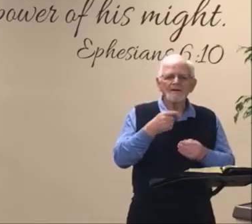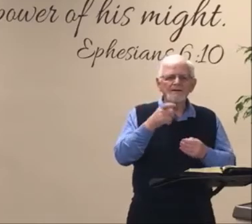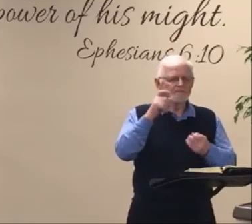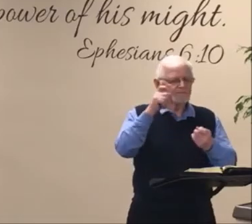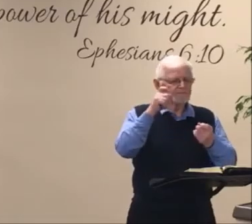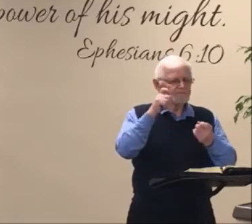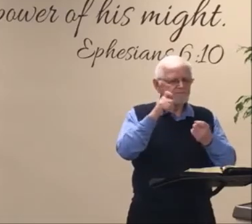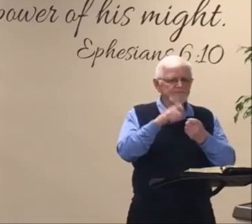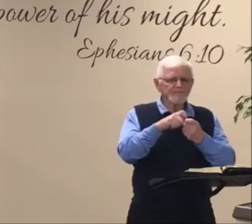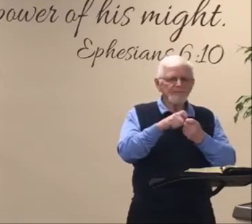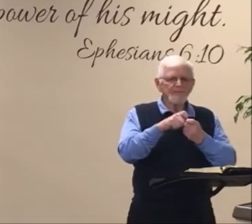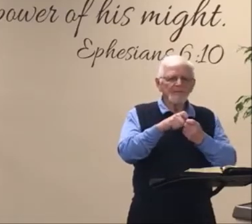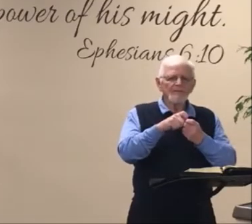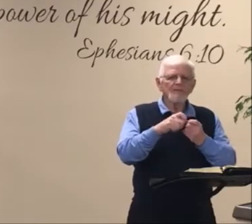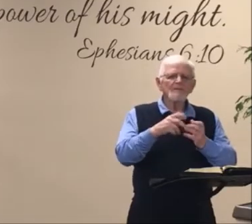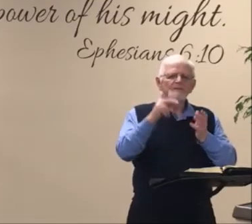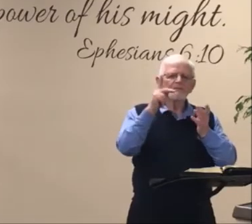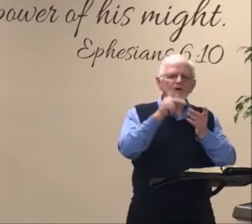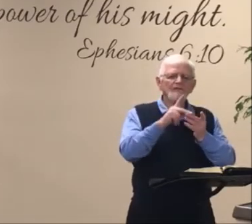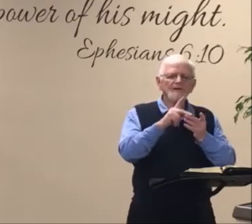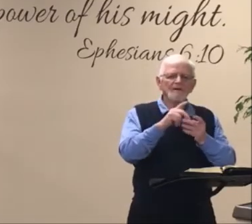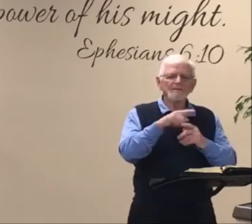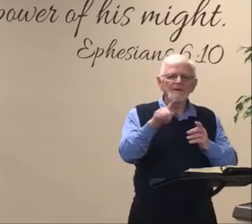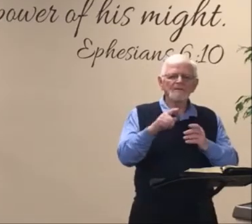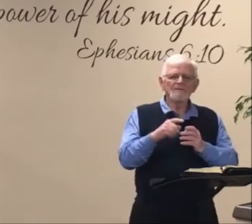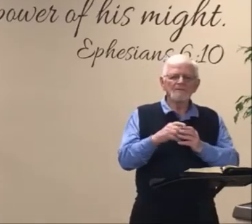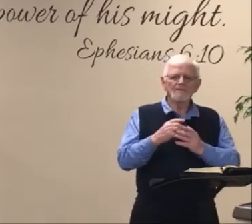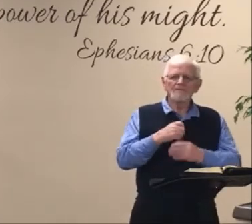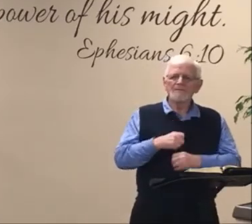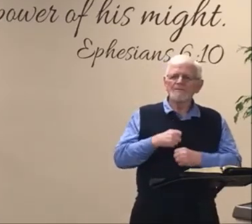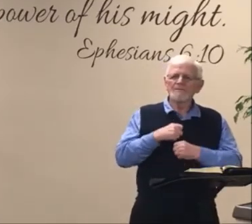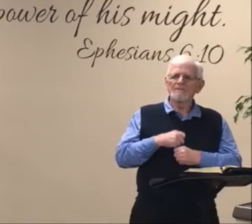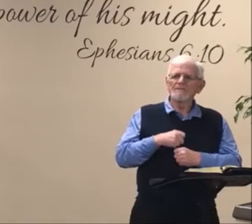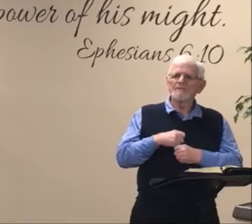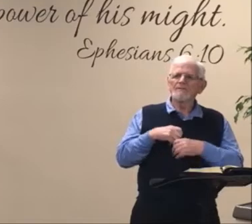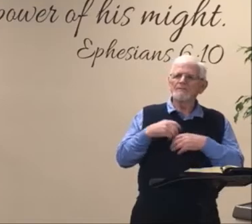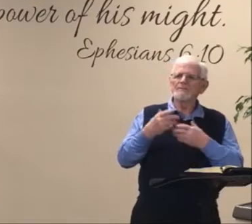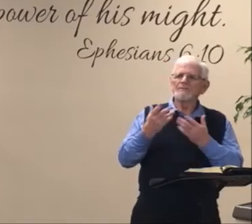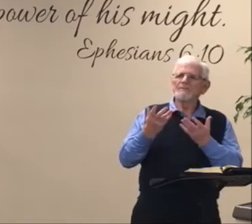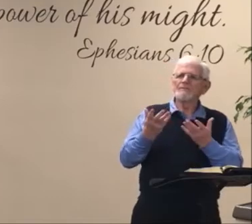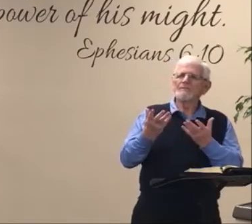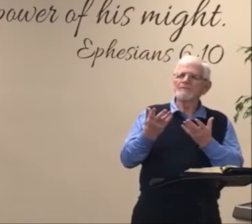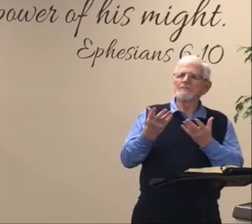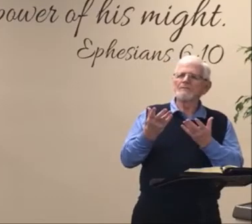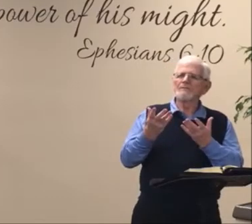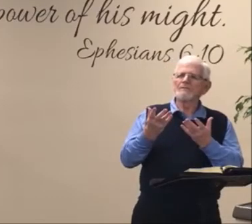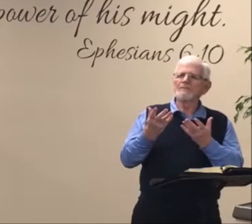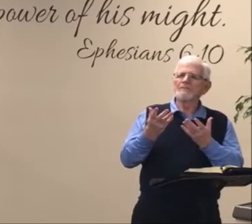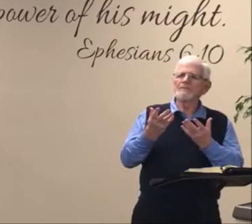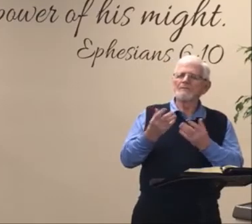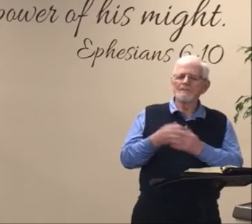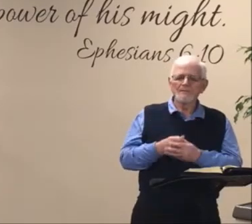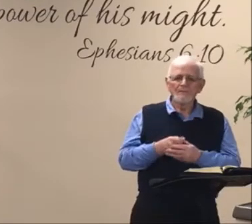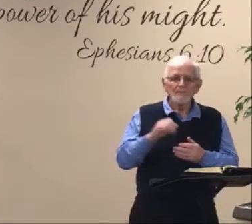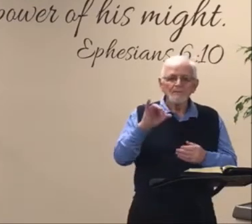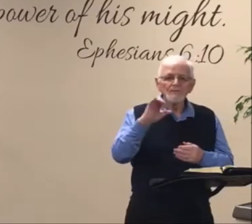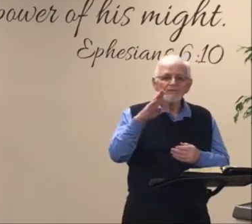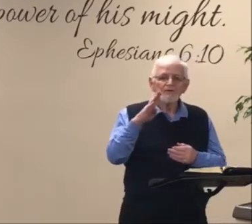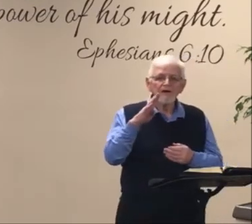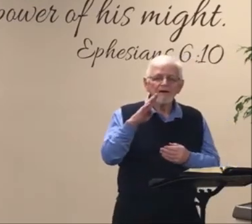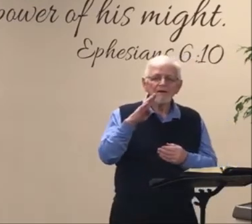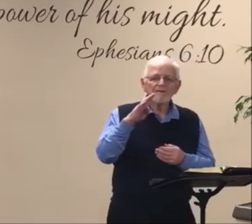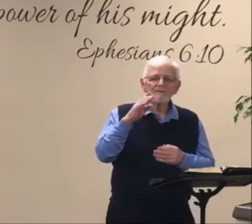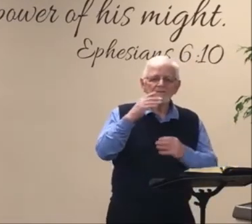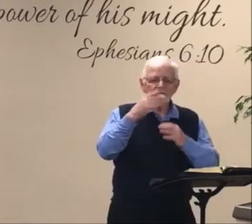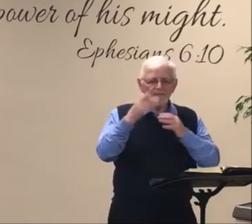my children. I just demanded some repentance. Just a little bit of humility. You know what? Jacob ends up